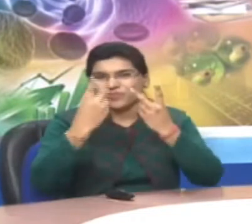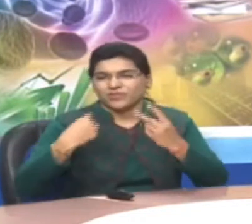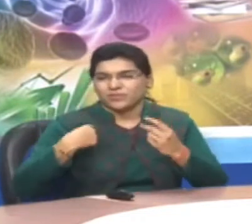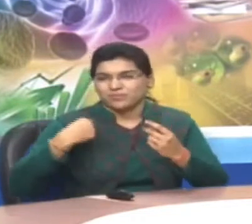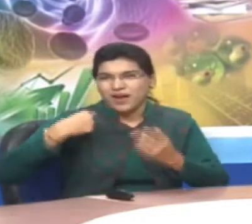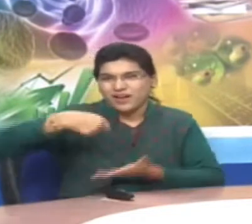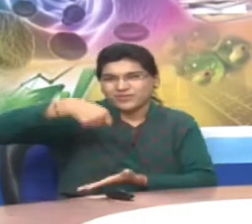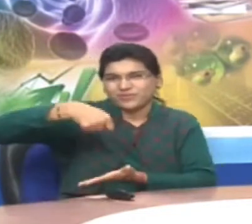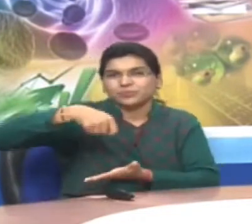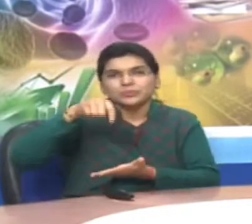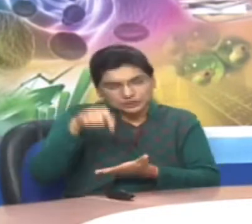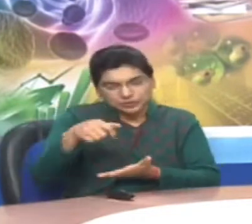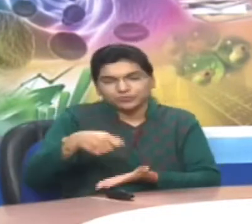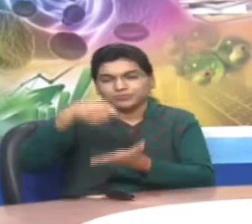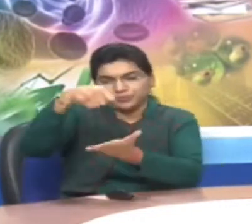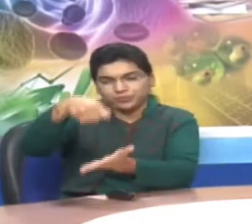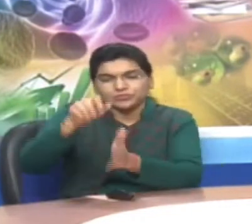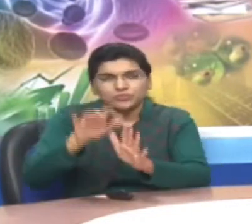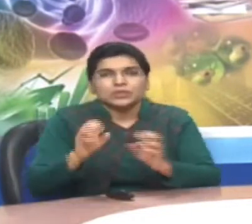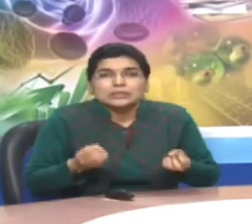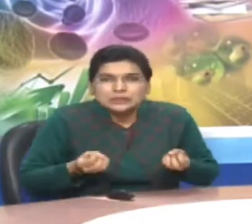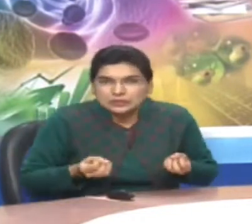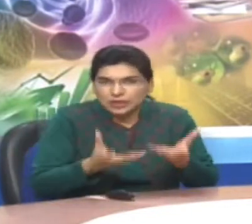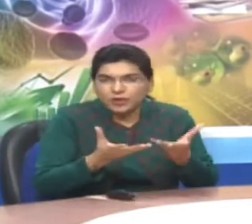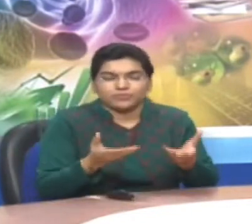there is a travelling bag,